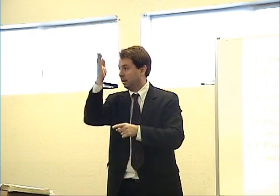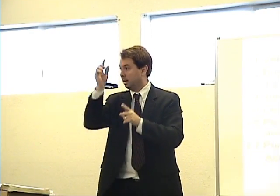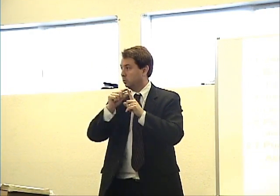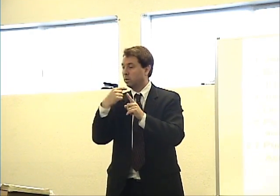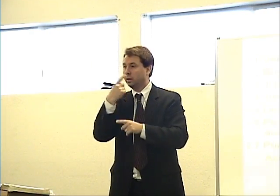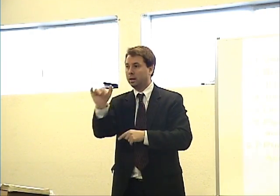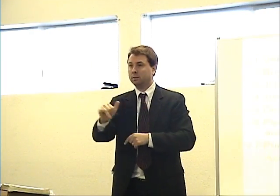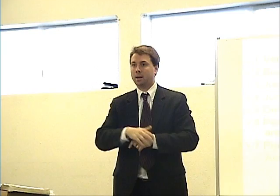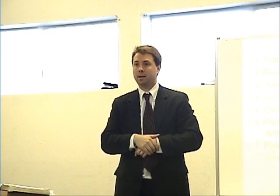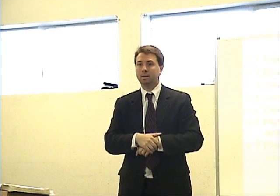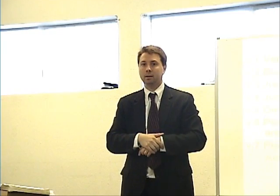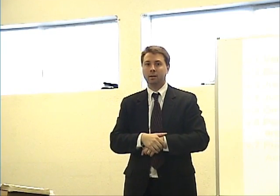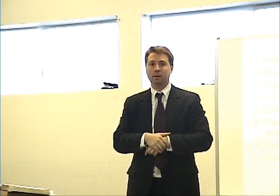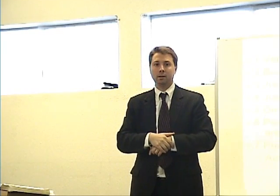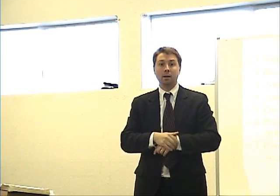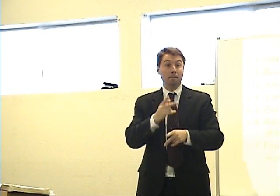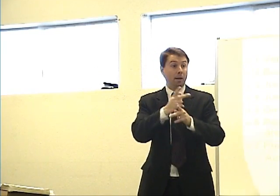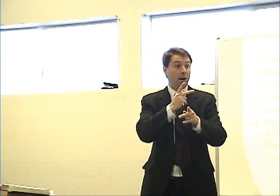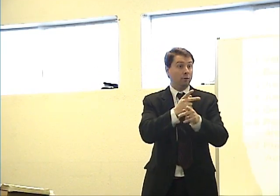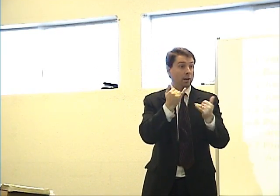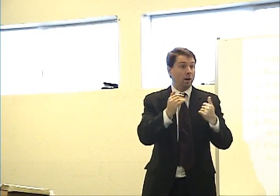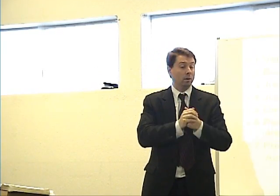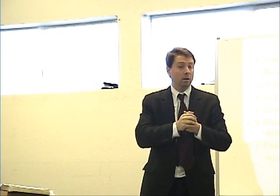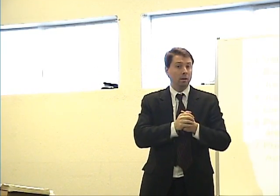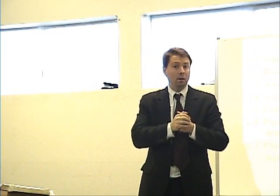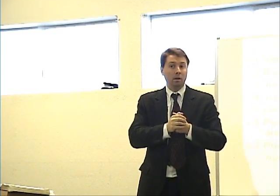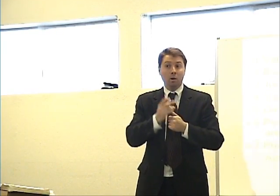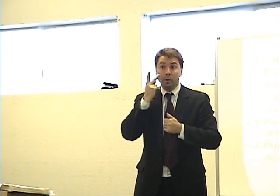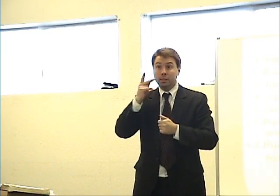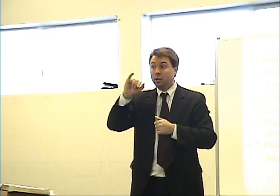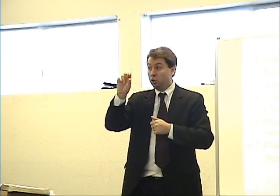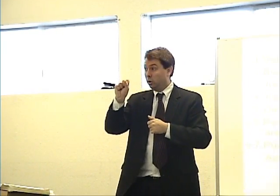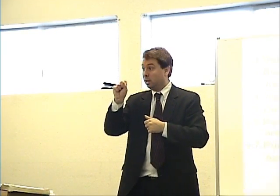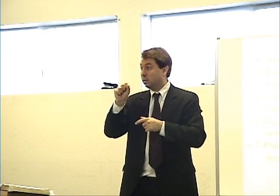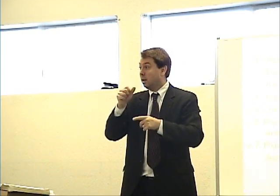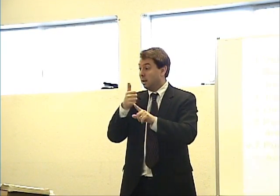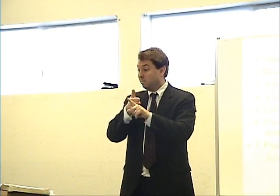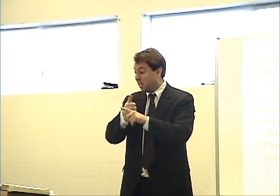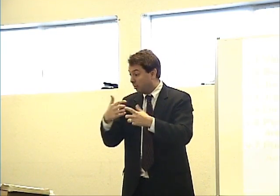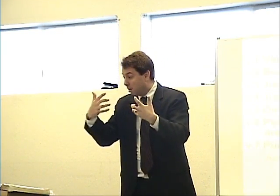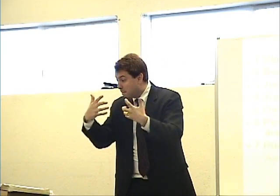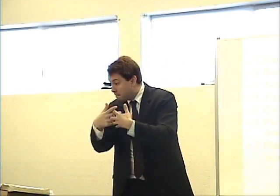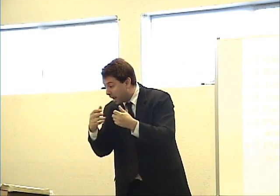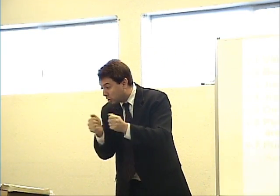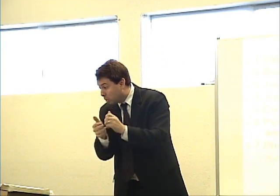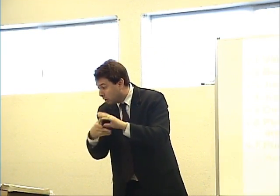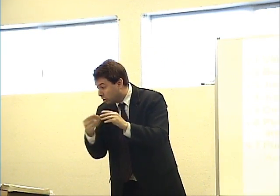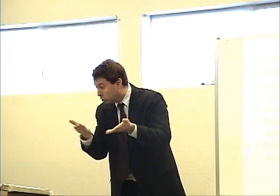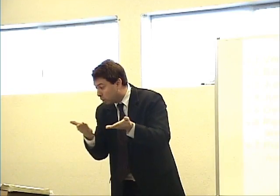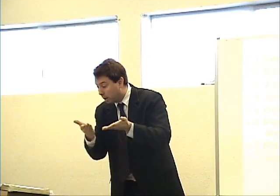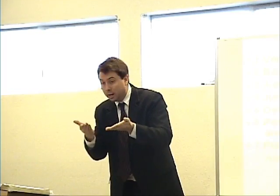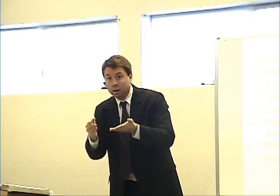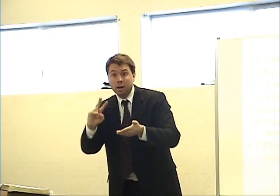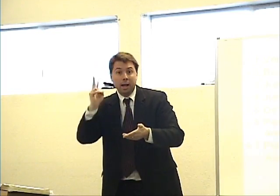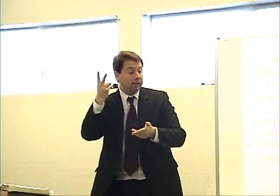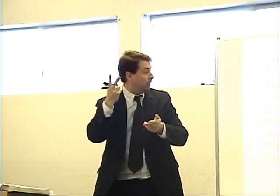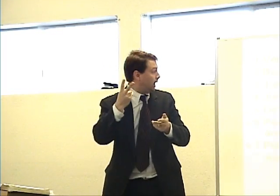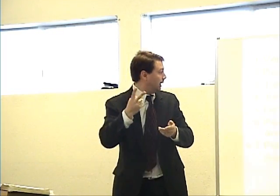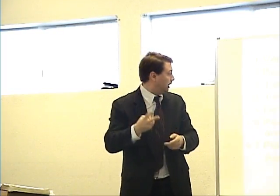God's word tells that. Be careful now. We see Judas himself matching with the story here. And secondly,